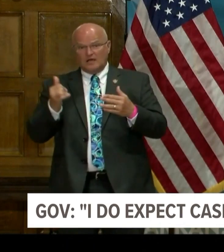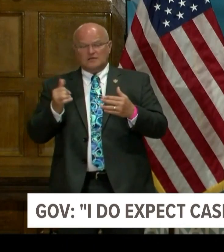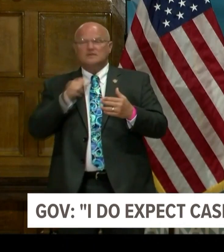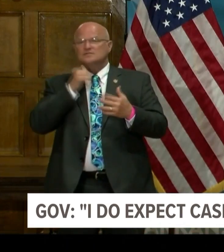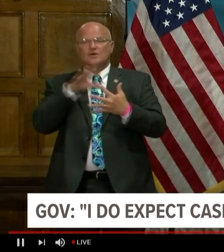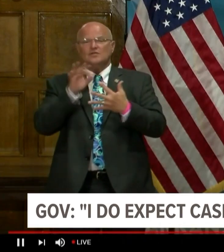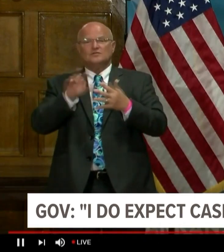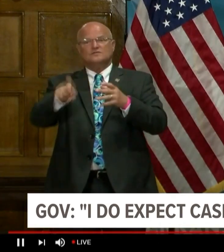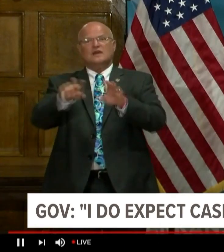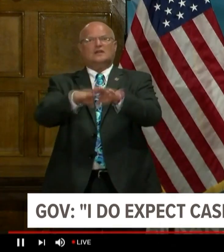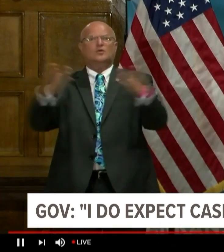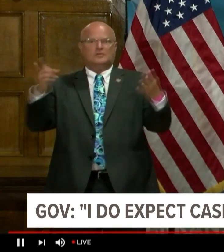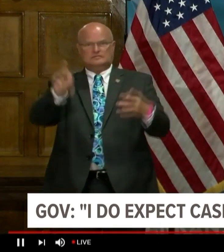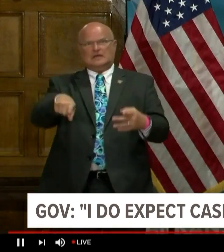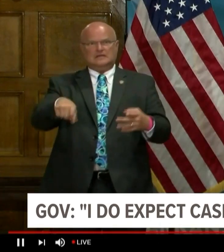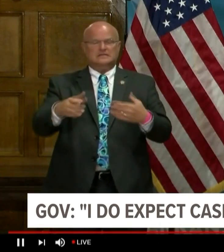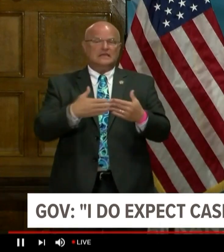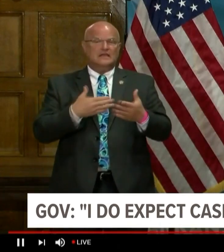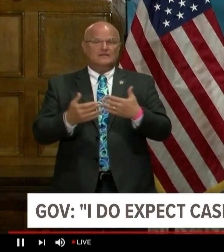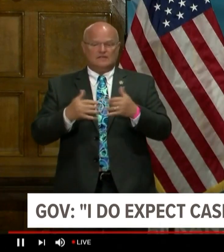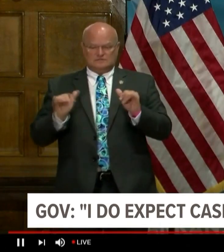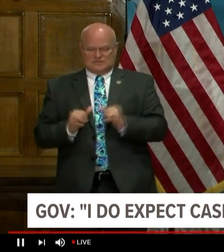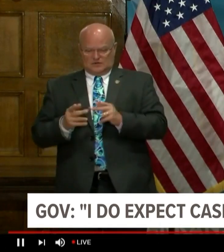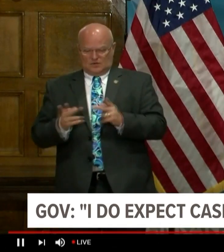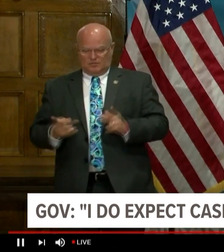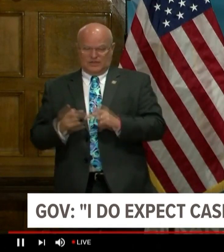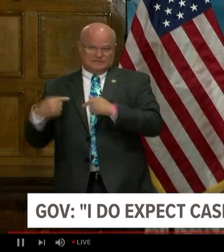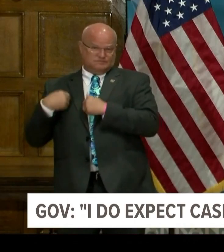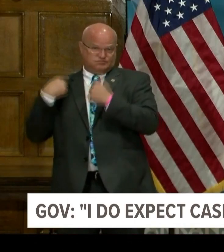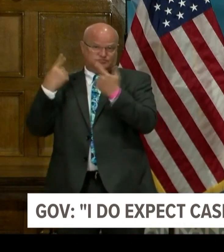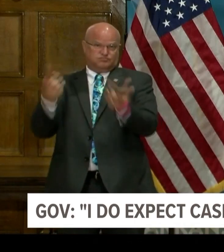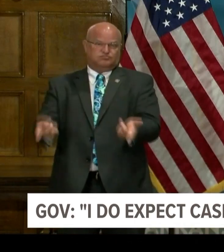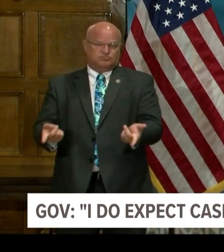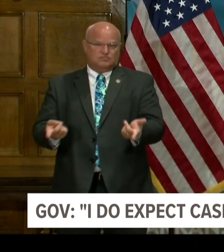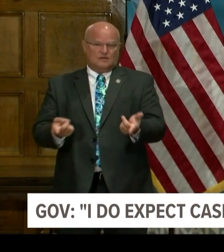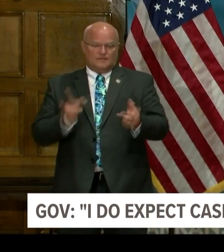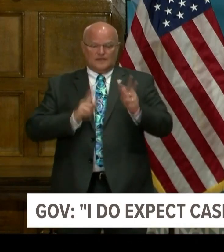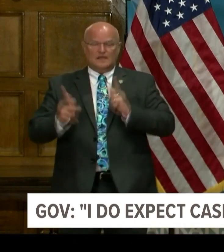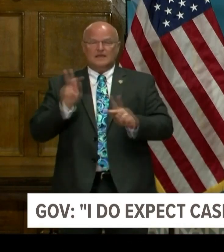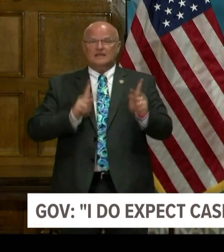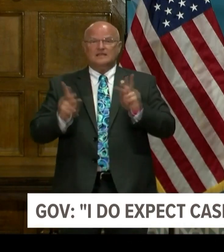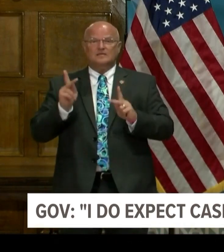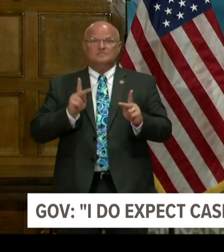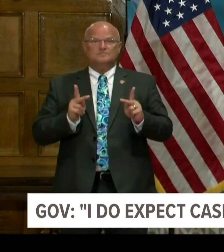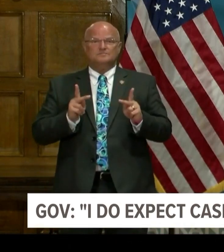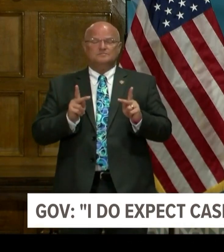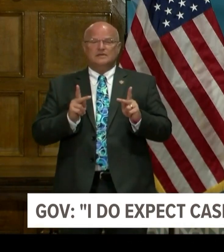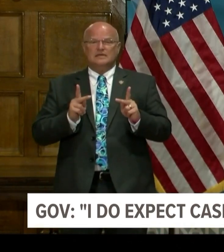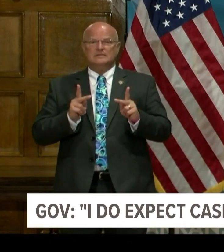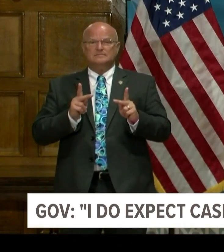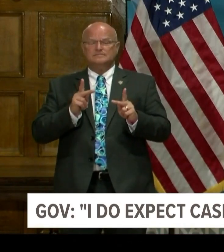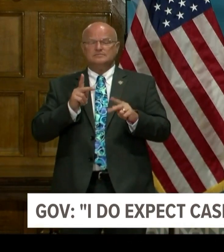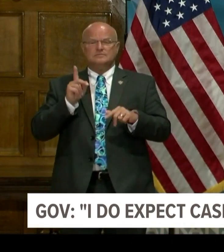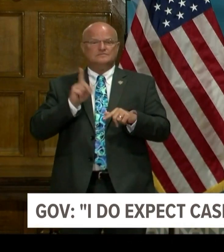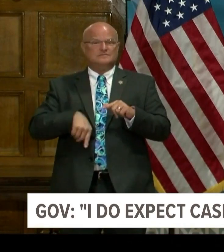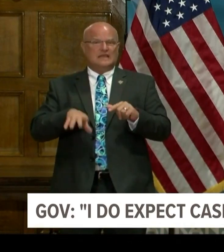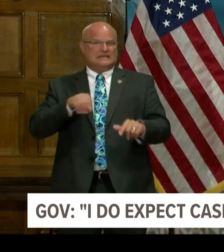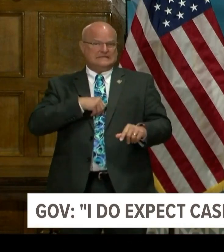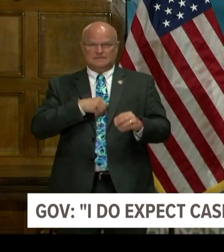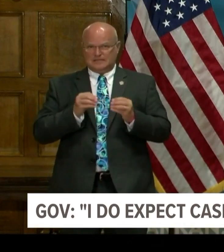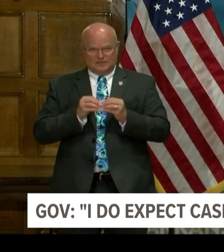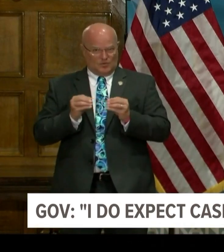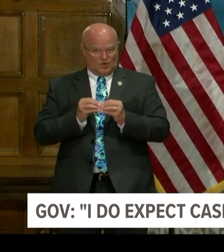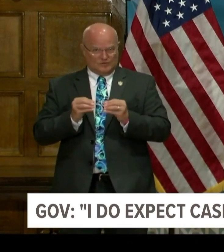other choice but to open up. Even though they've been sheltered in place all through this time, their citizens just won't live with it any